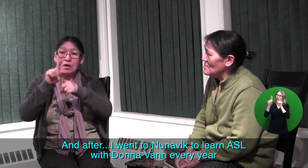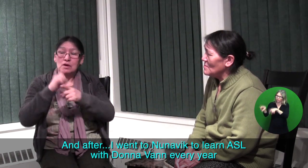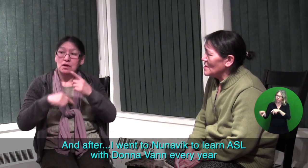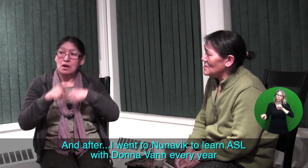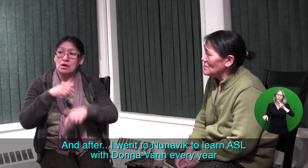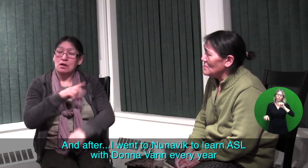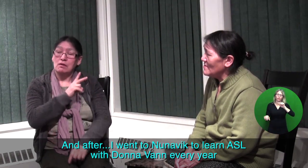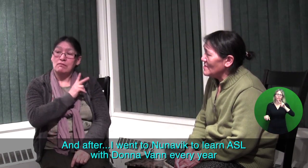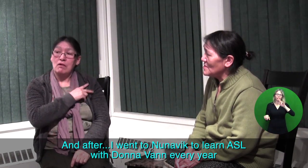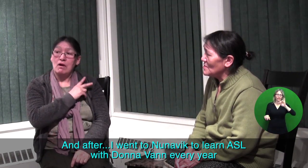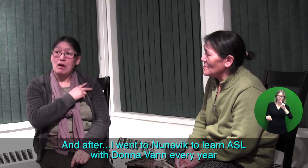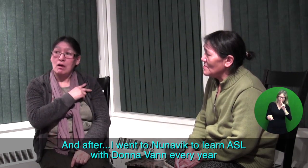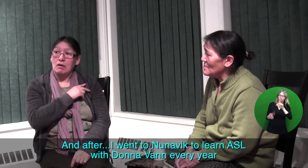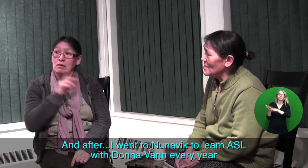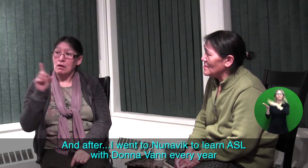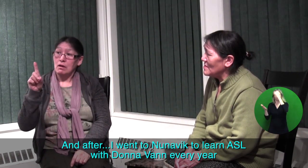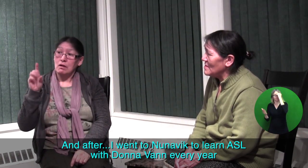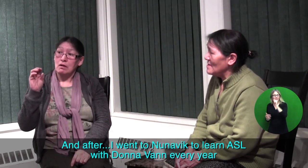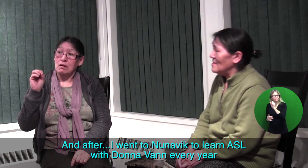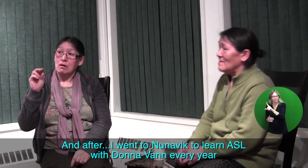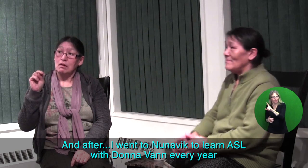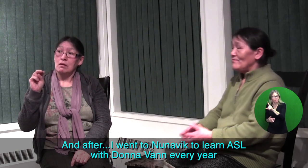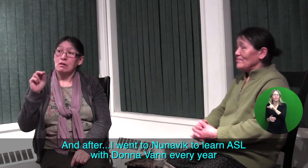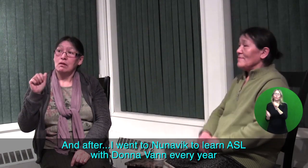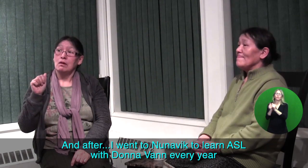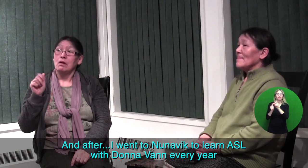and went to Nunavik to learn with